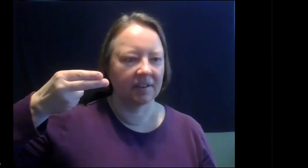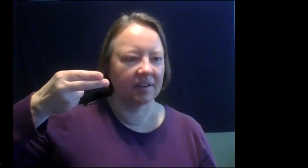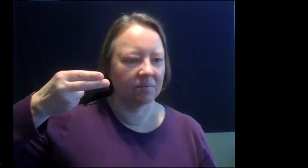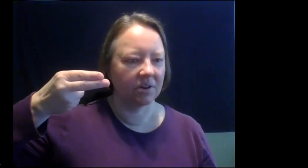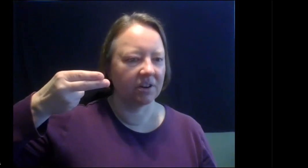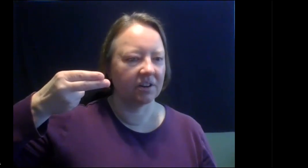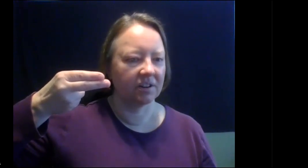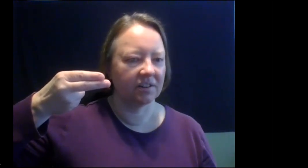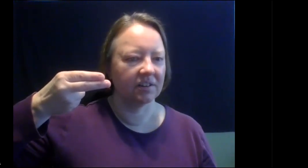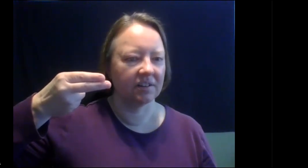Yep, very good.